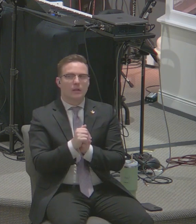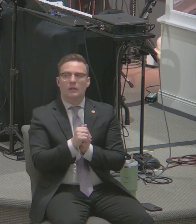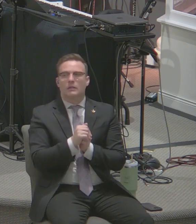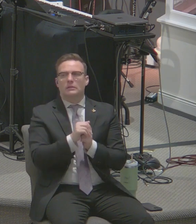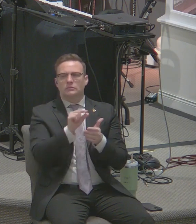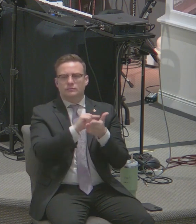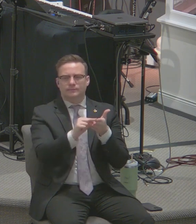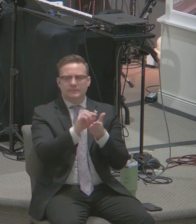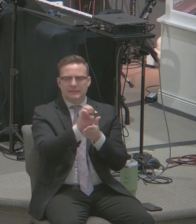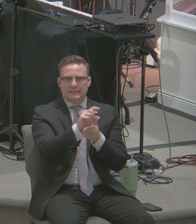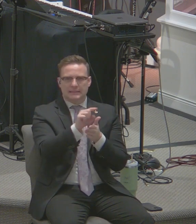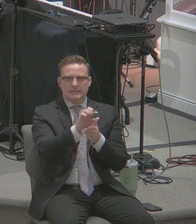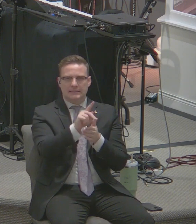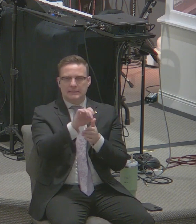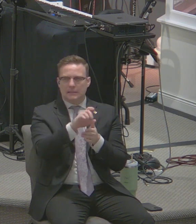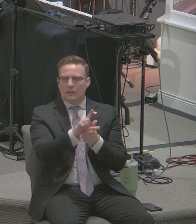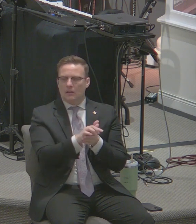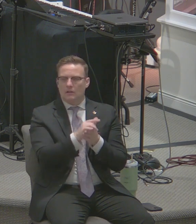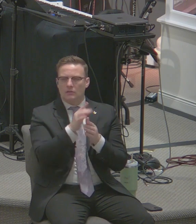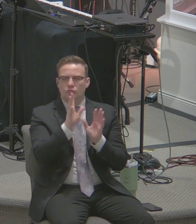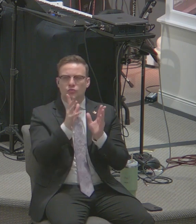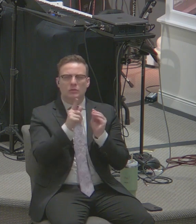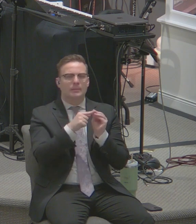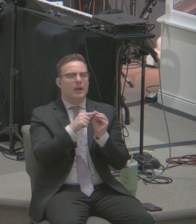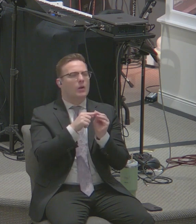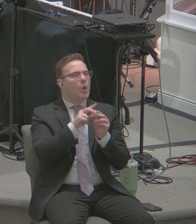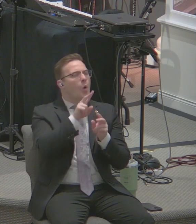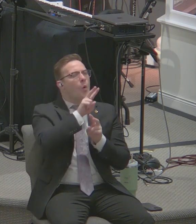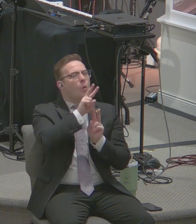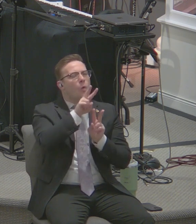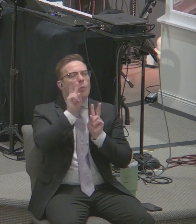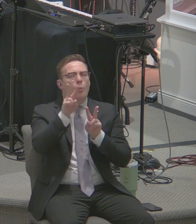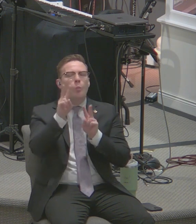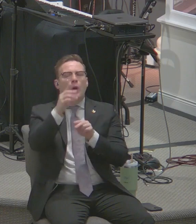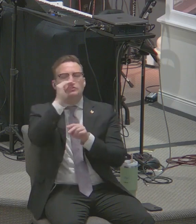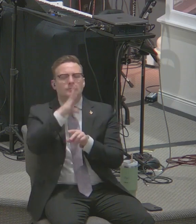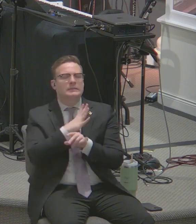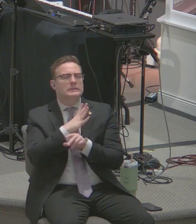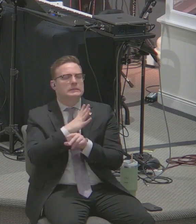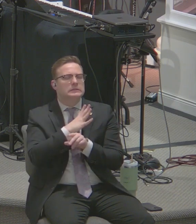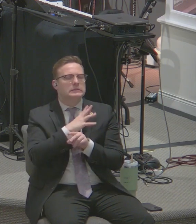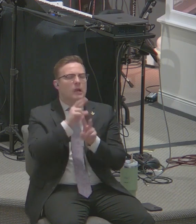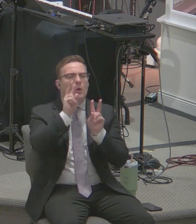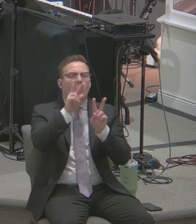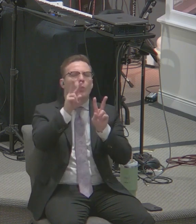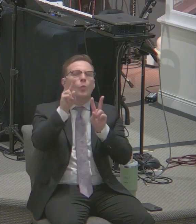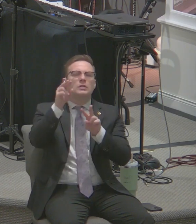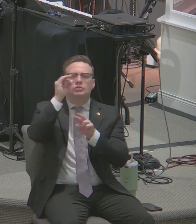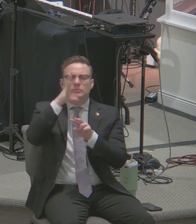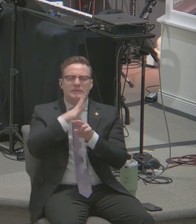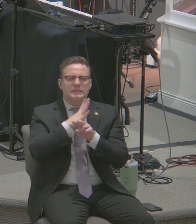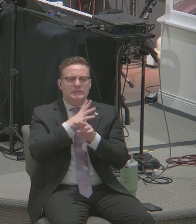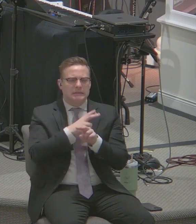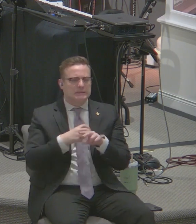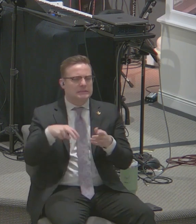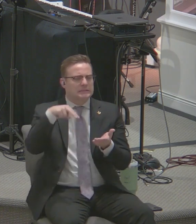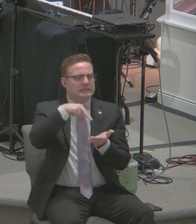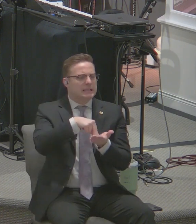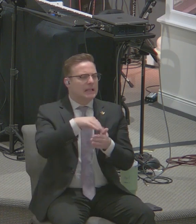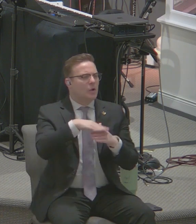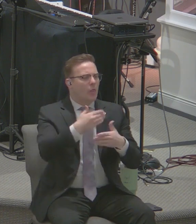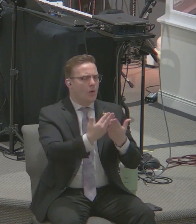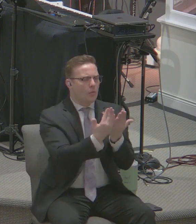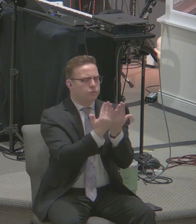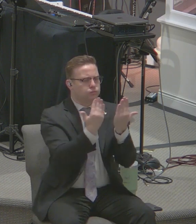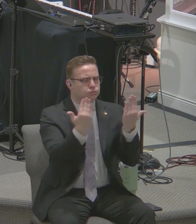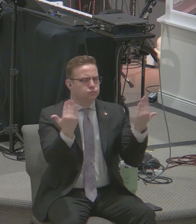Ezekiel 3, 16 through 21 talks about the watchman on the wall. And the context there is that